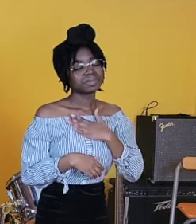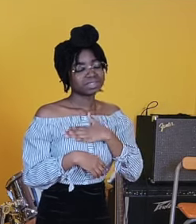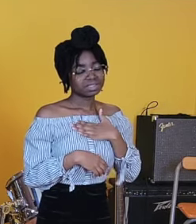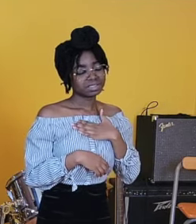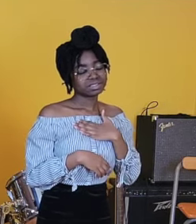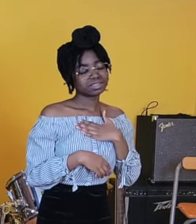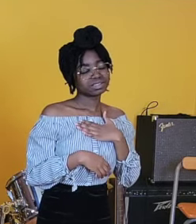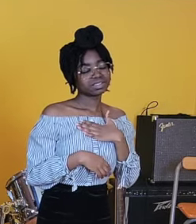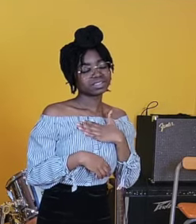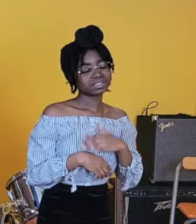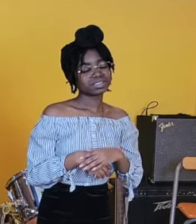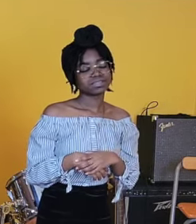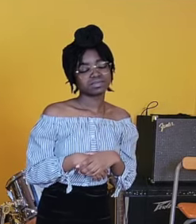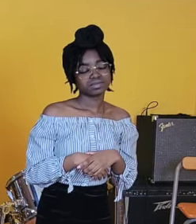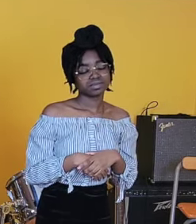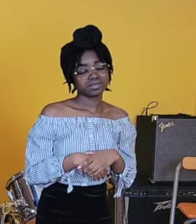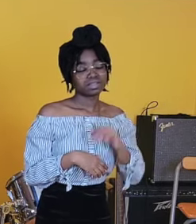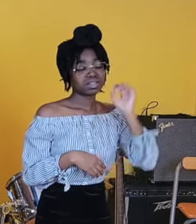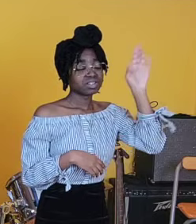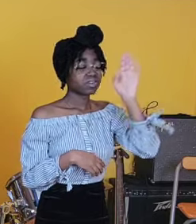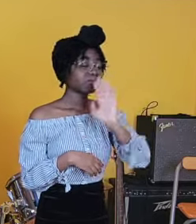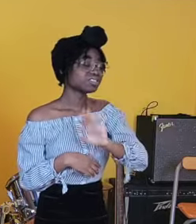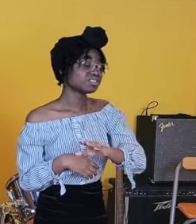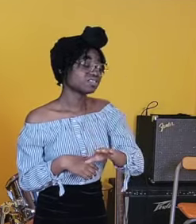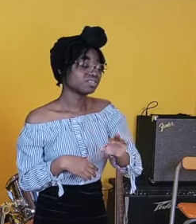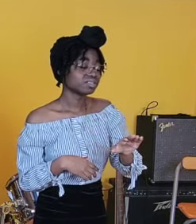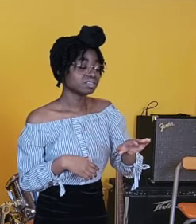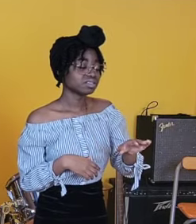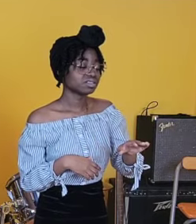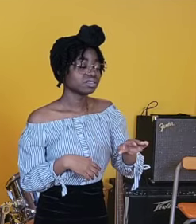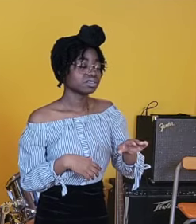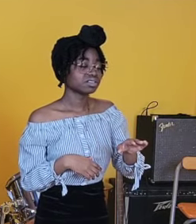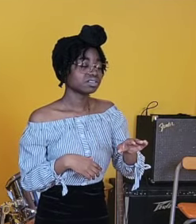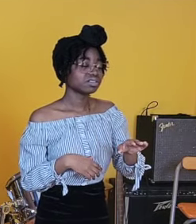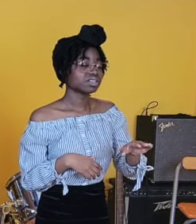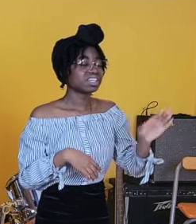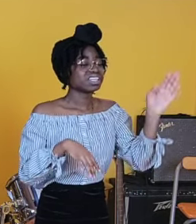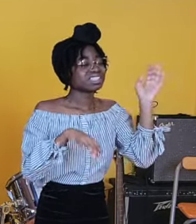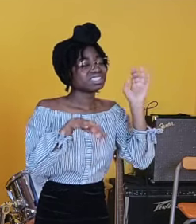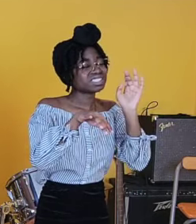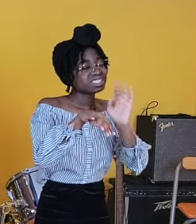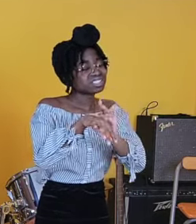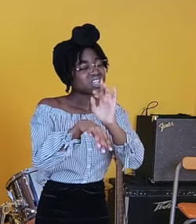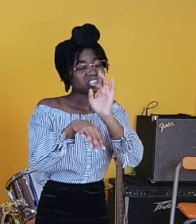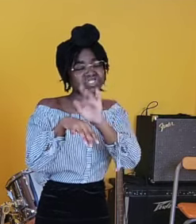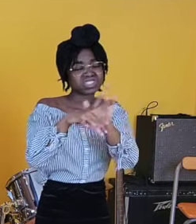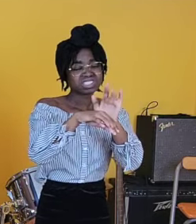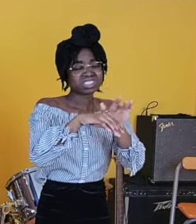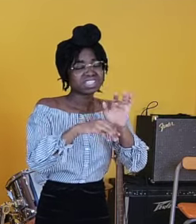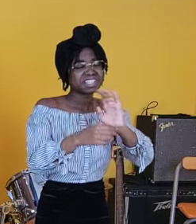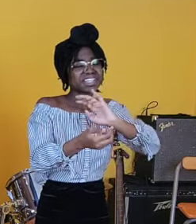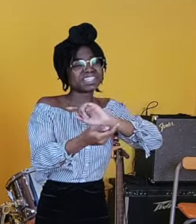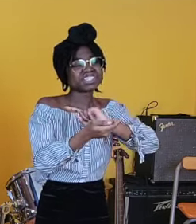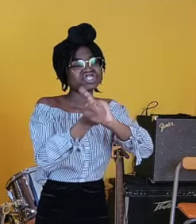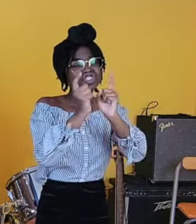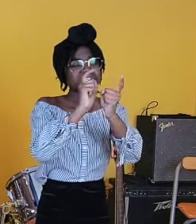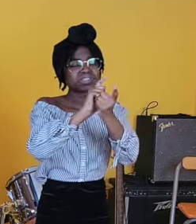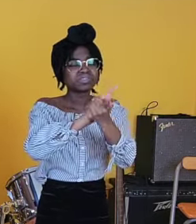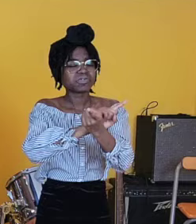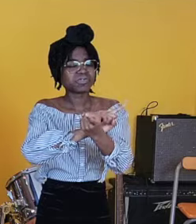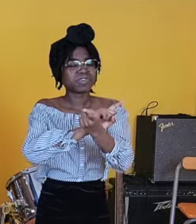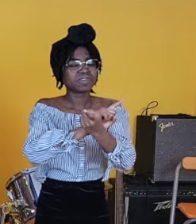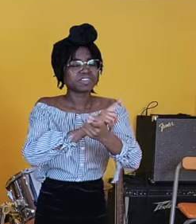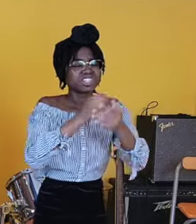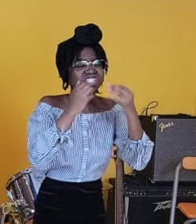Please, your children, please touch them, transform them, strengthen